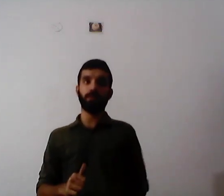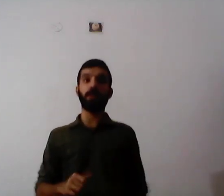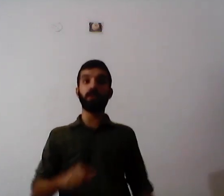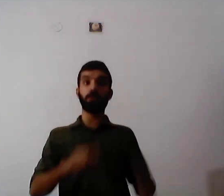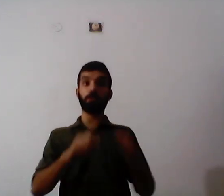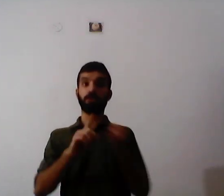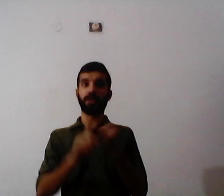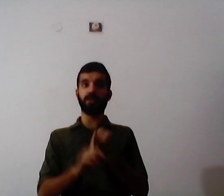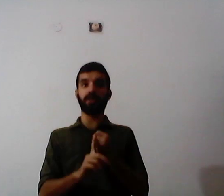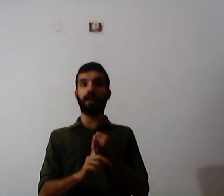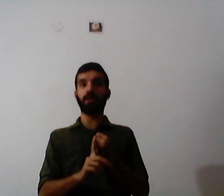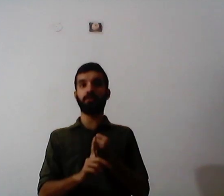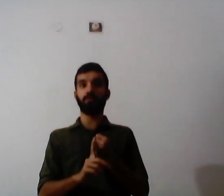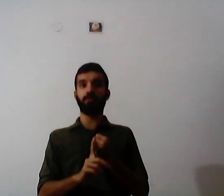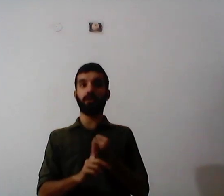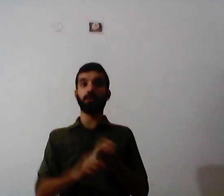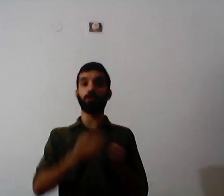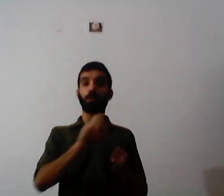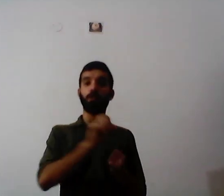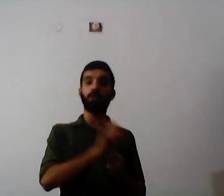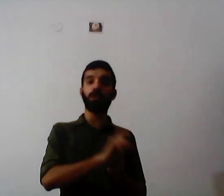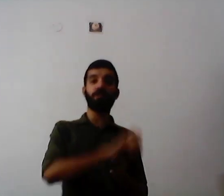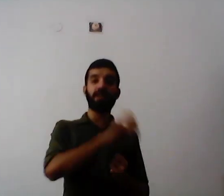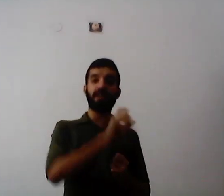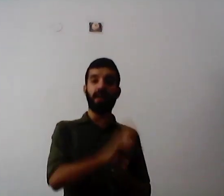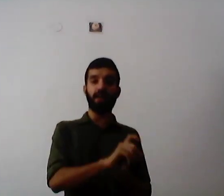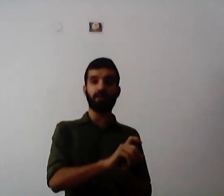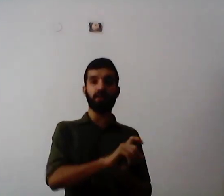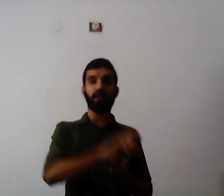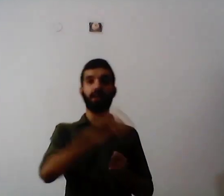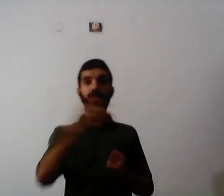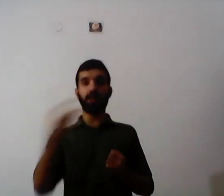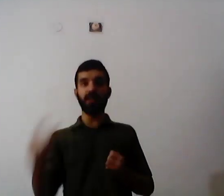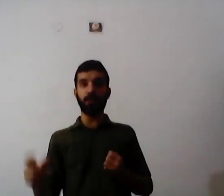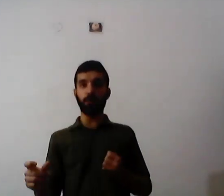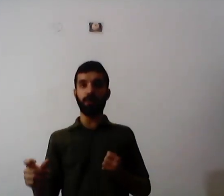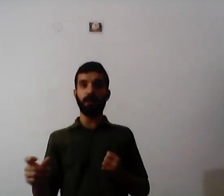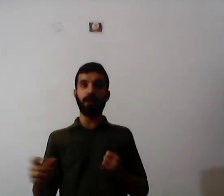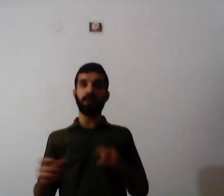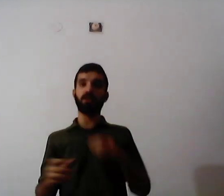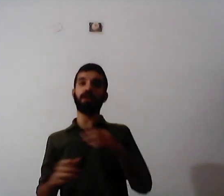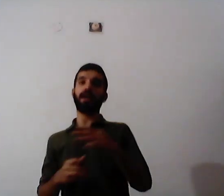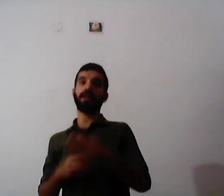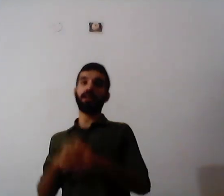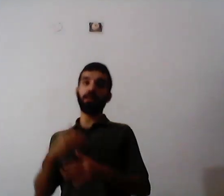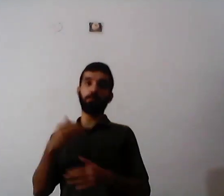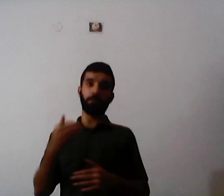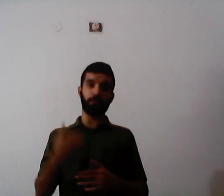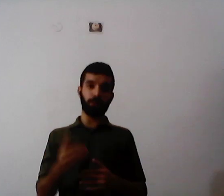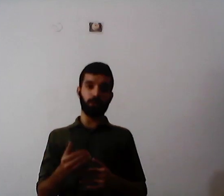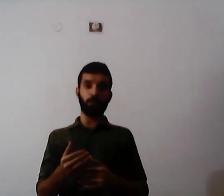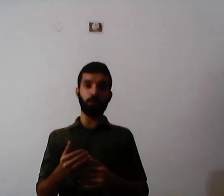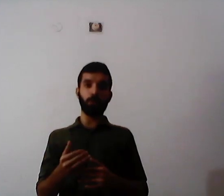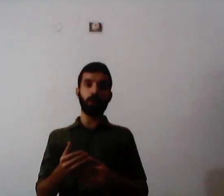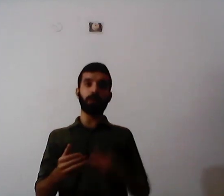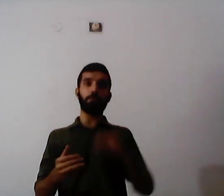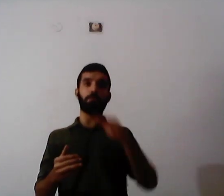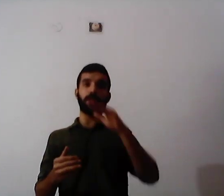Henry's law says that solubility of a gas in a liquid is directly proportional to the pressure of